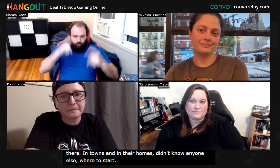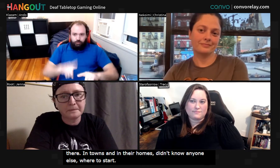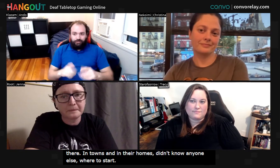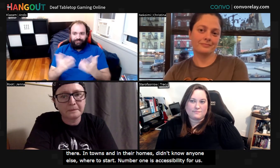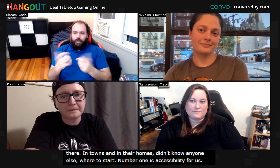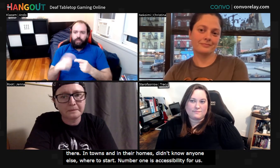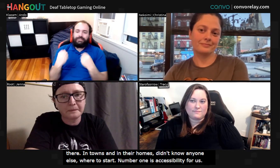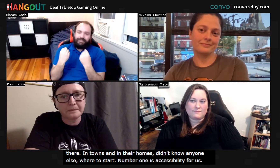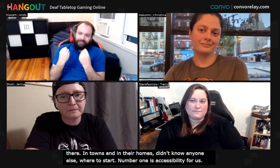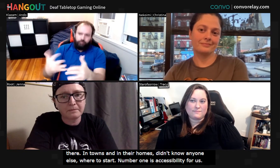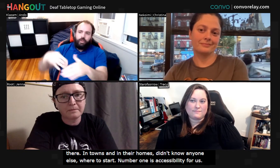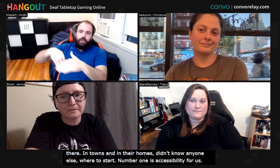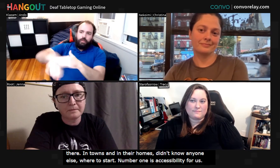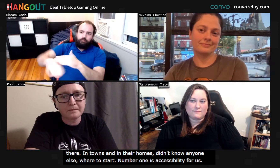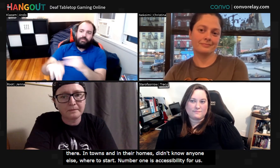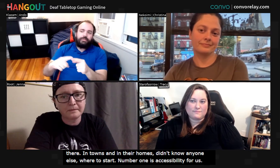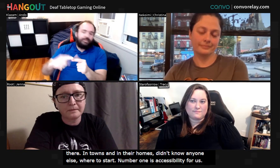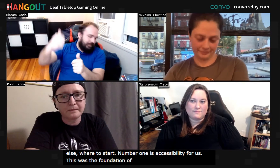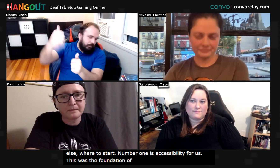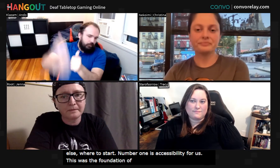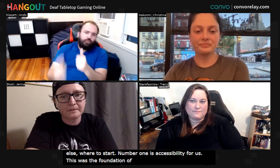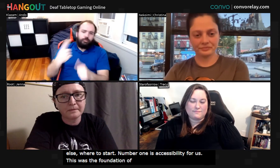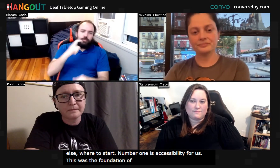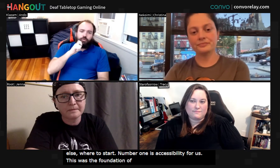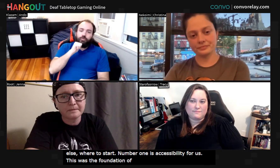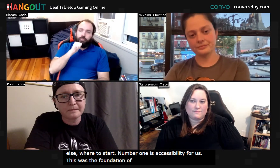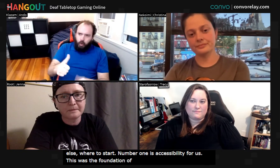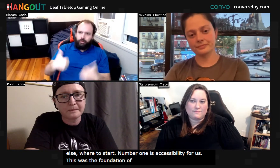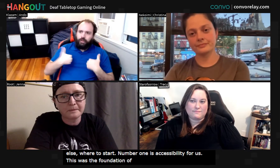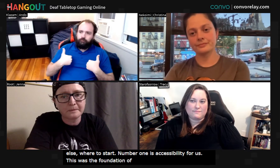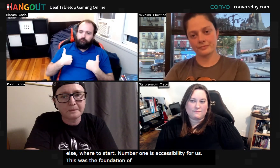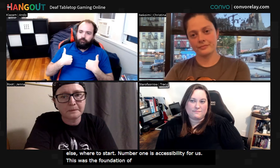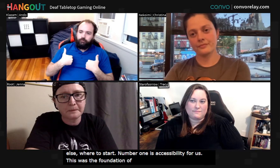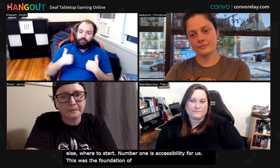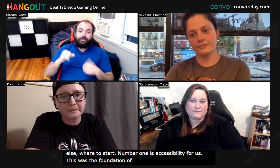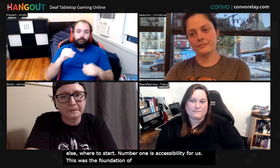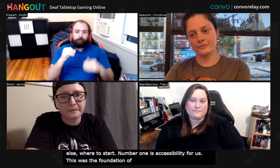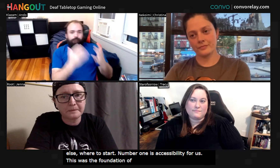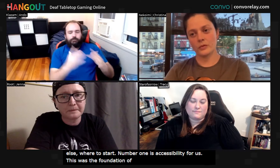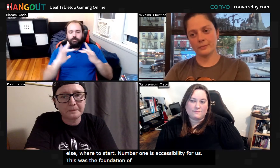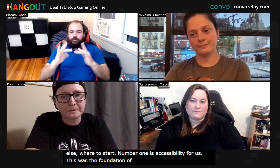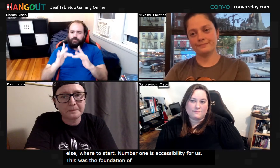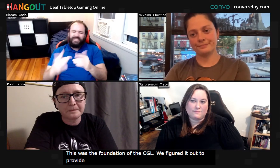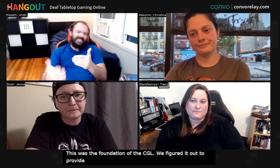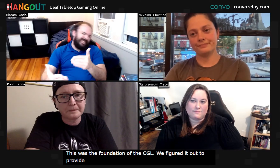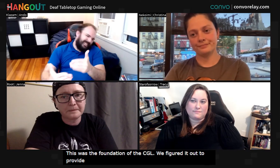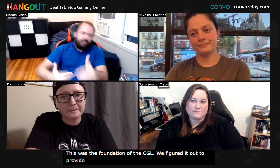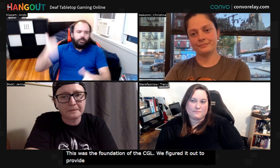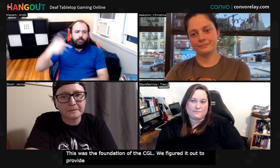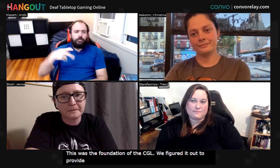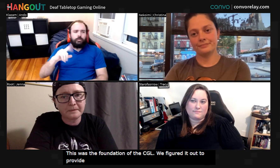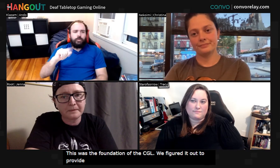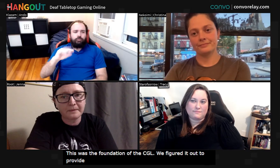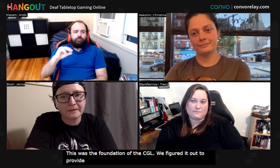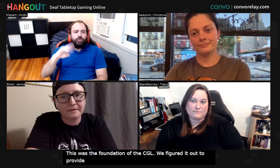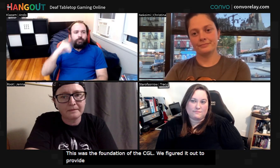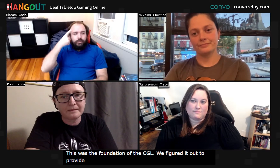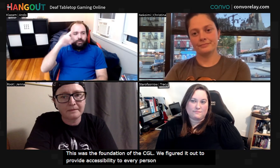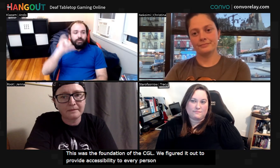all got together and figured it out and provide accessibility to every person who does that, what they don't have. And so the online platform was the